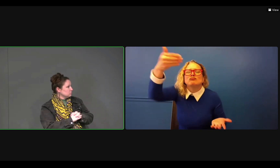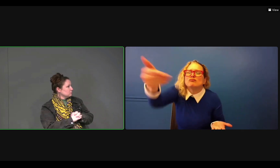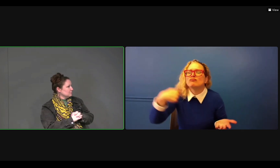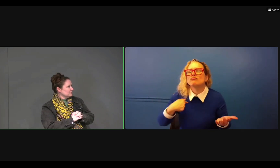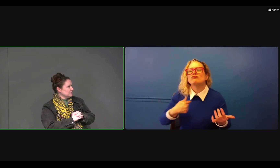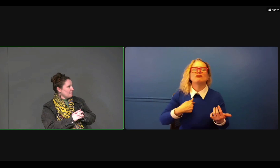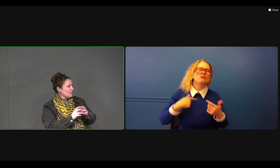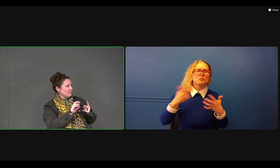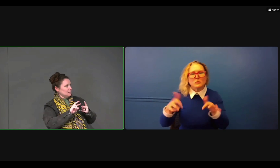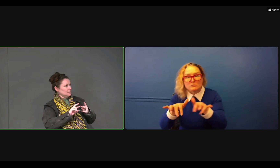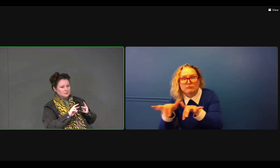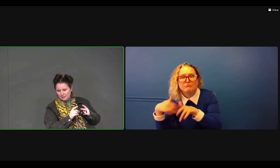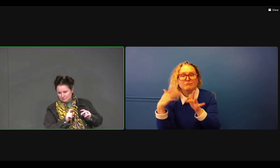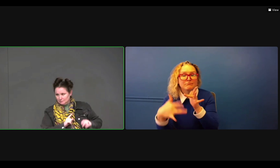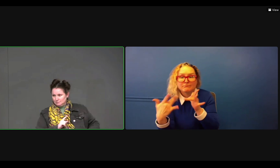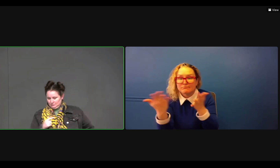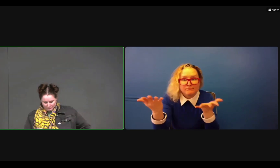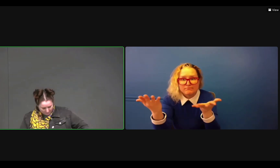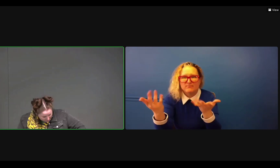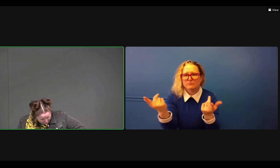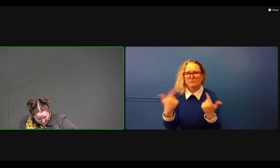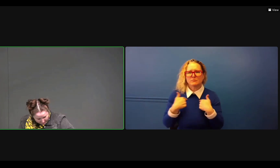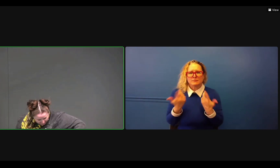website that we could access them later?